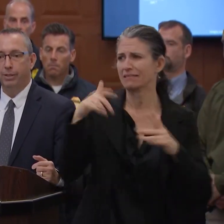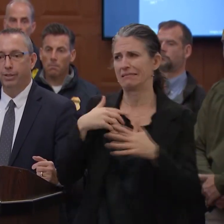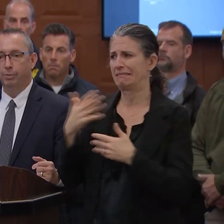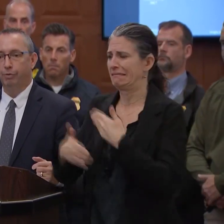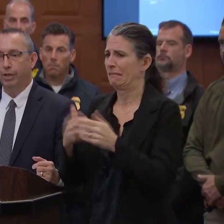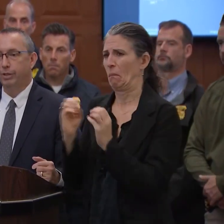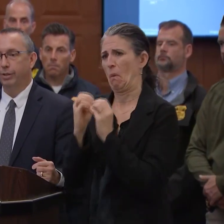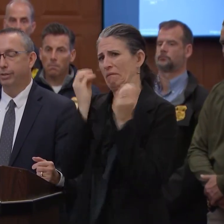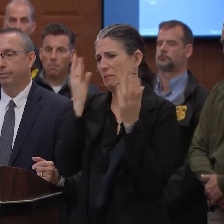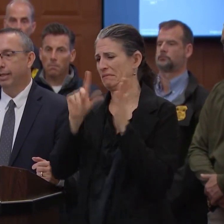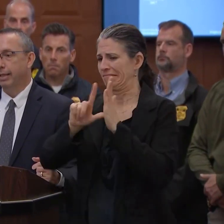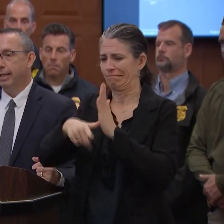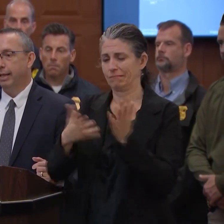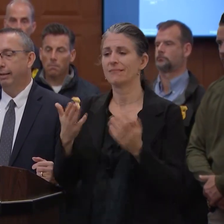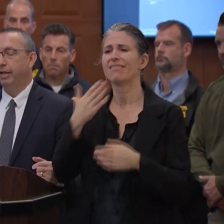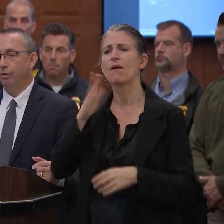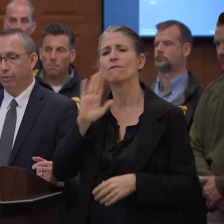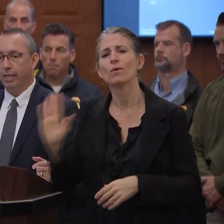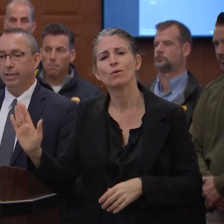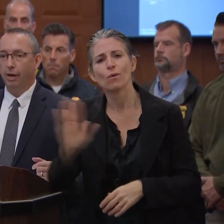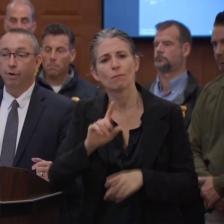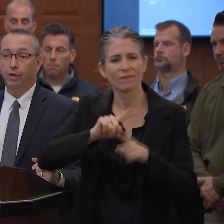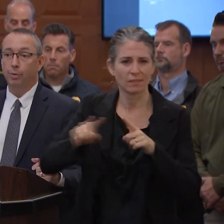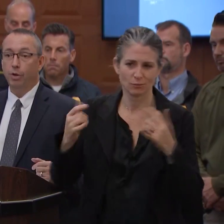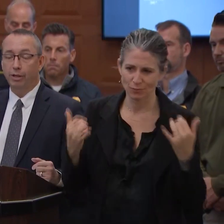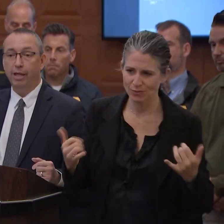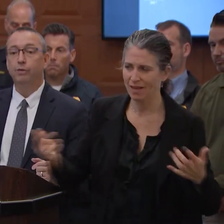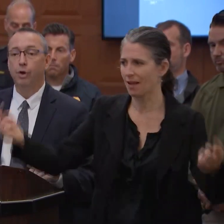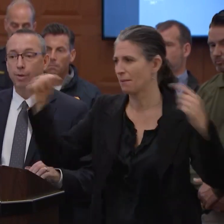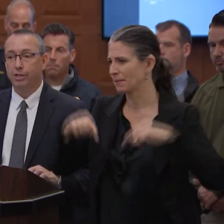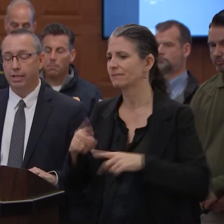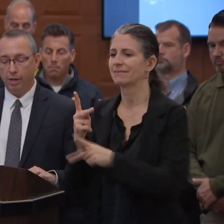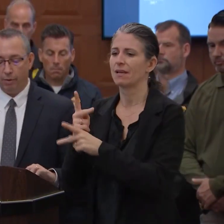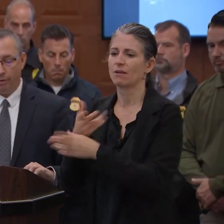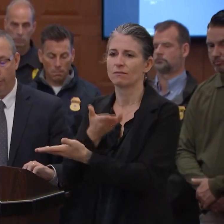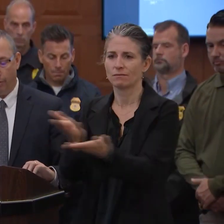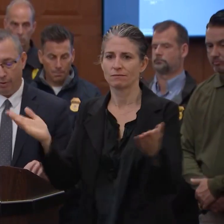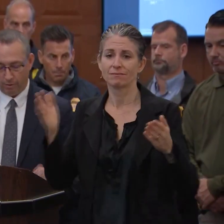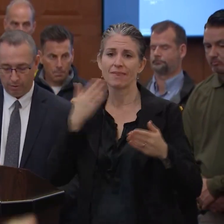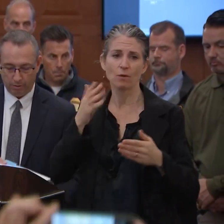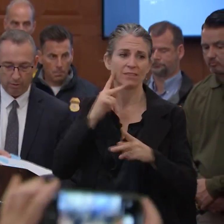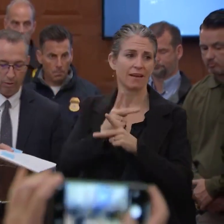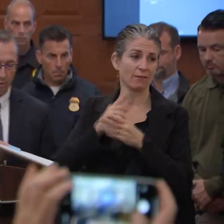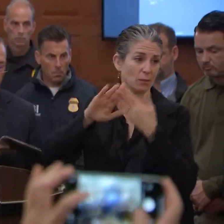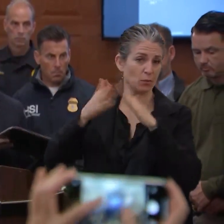your patience, your professionalism. Thank you for taking care of our community. Thank you very much. Take care.